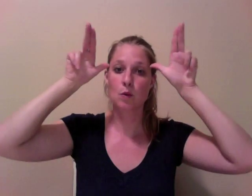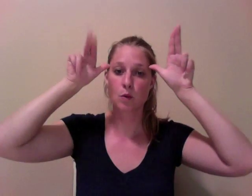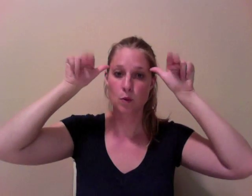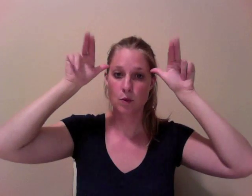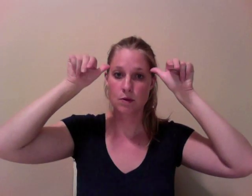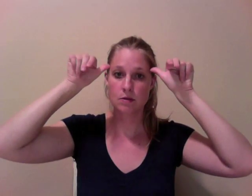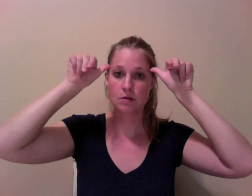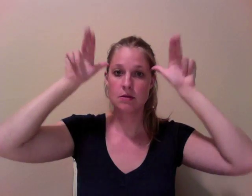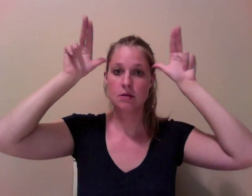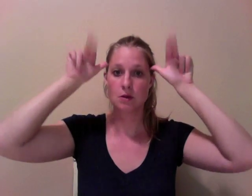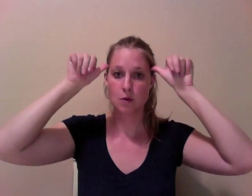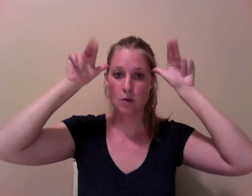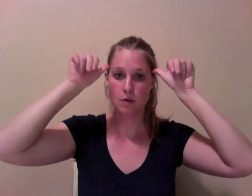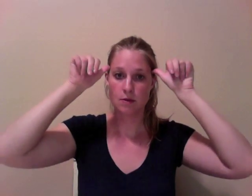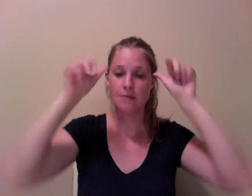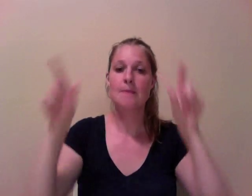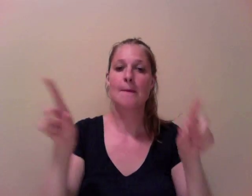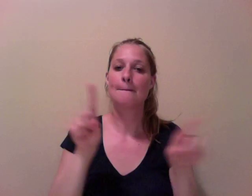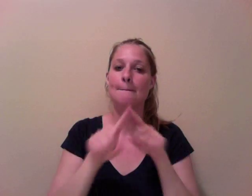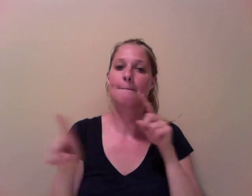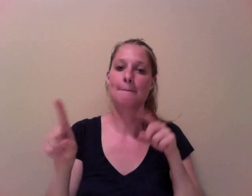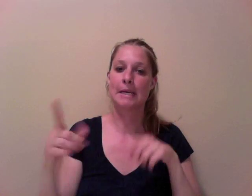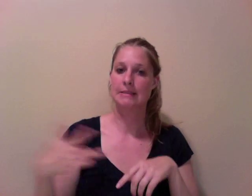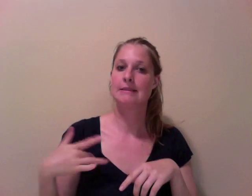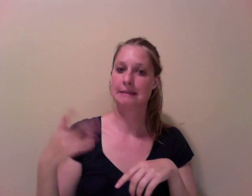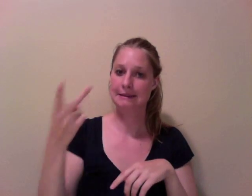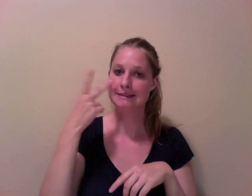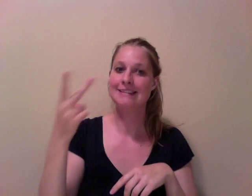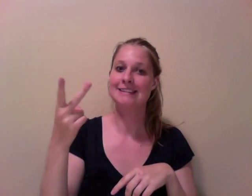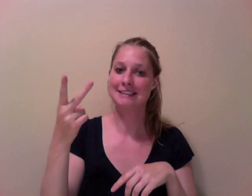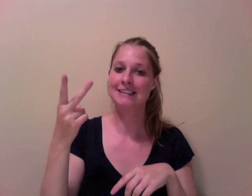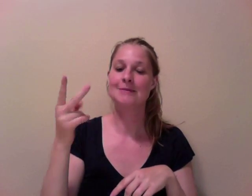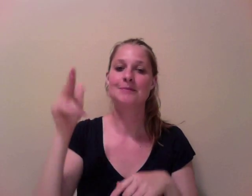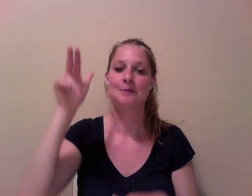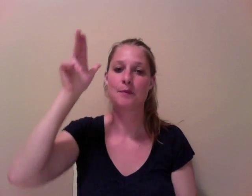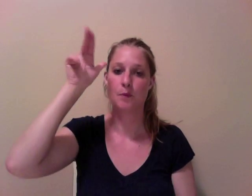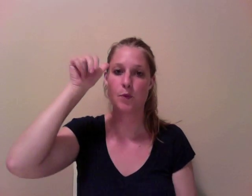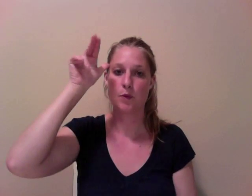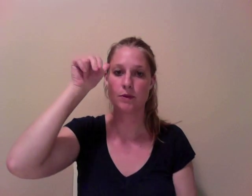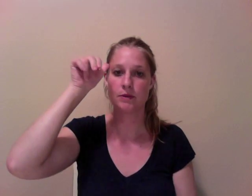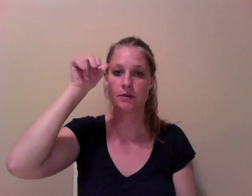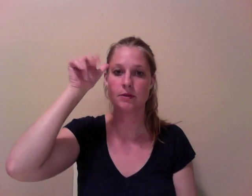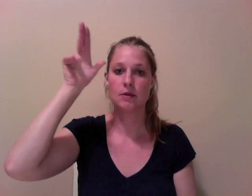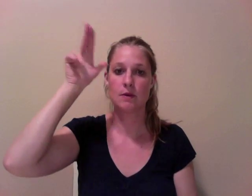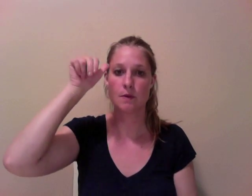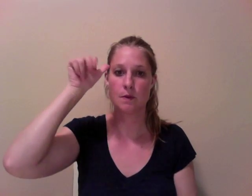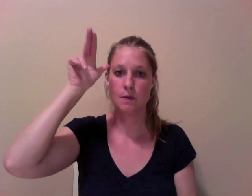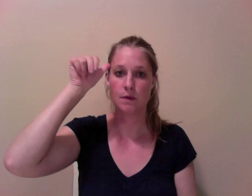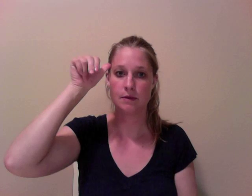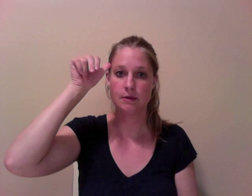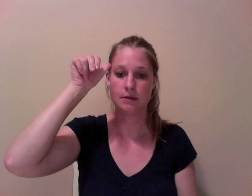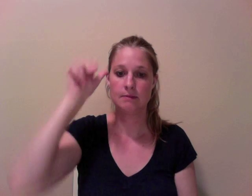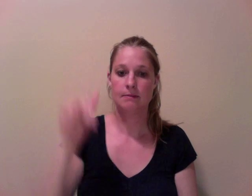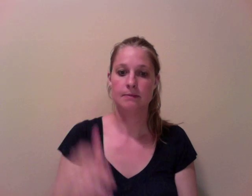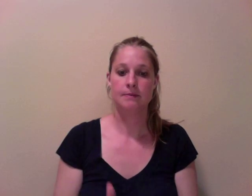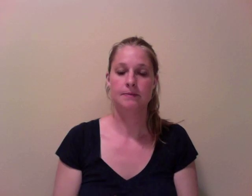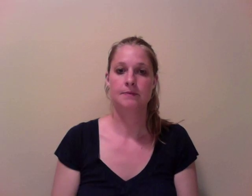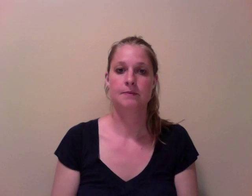and also sign it this way. Either one is correct. But again, you tend to see horse, which is the one hand.